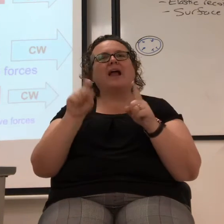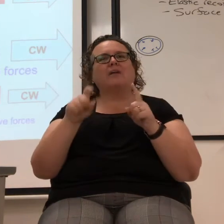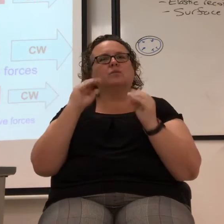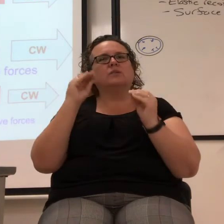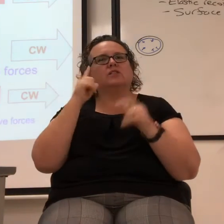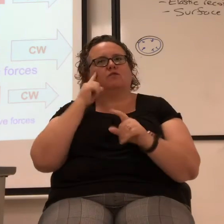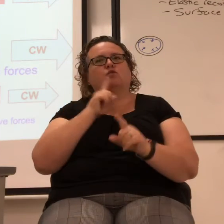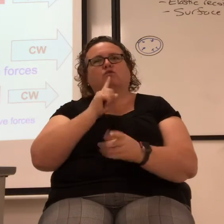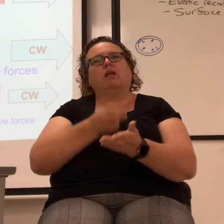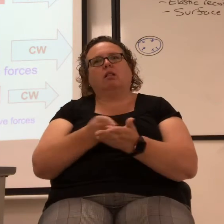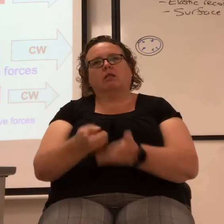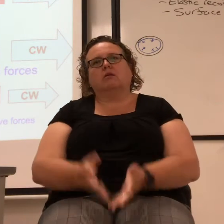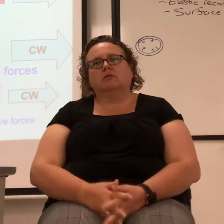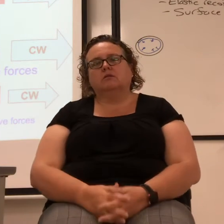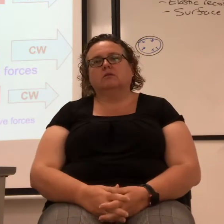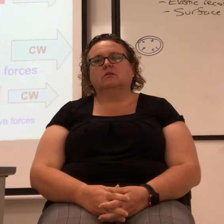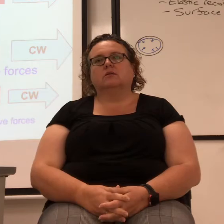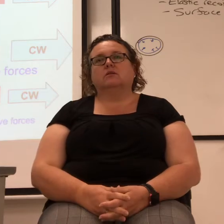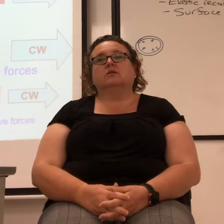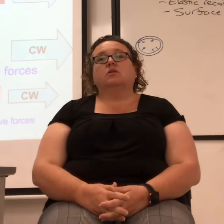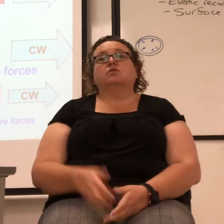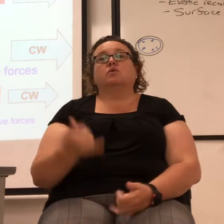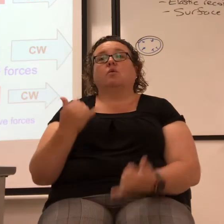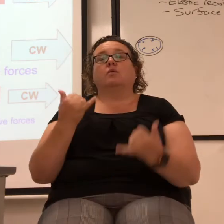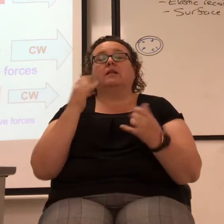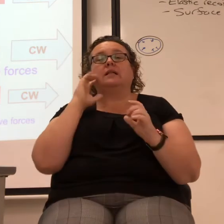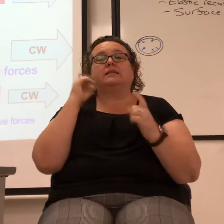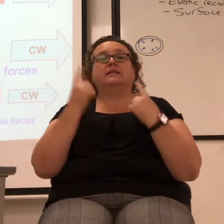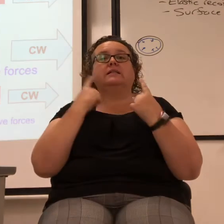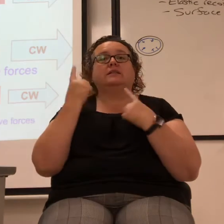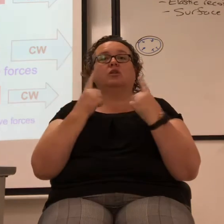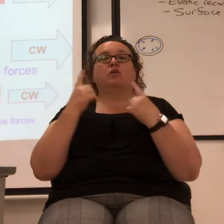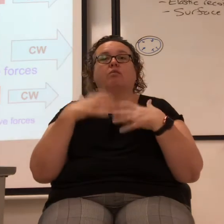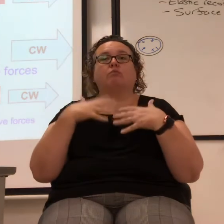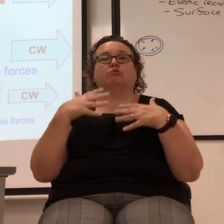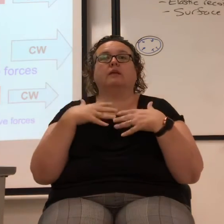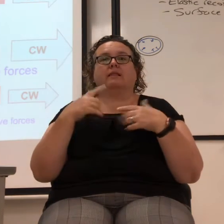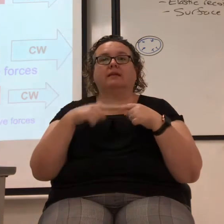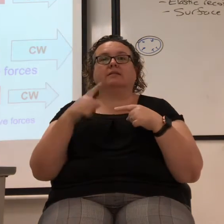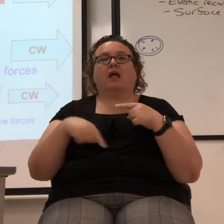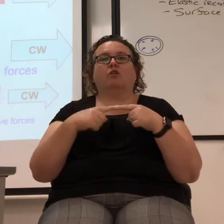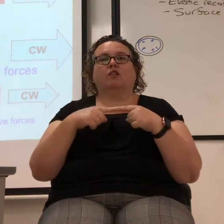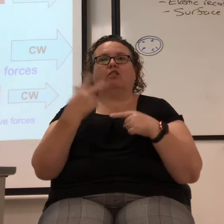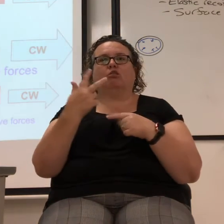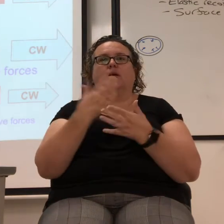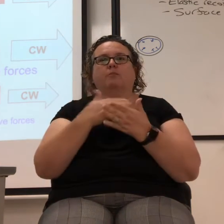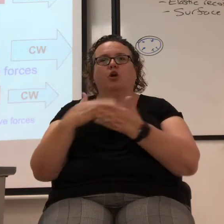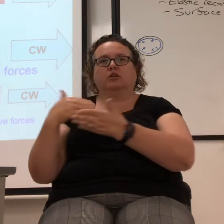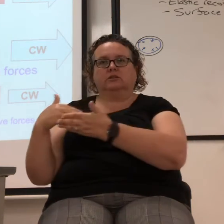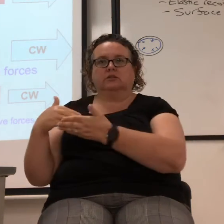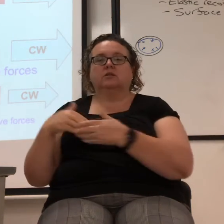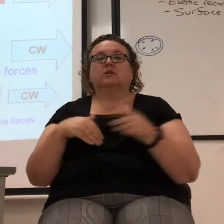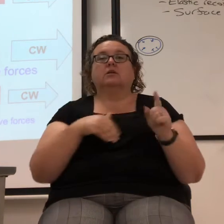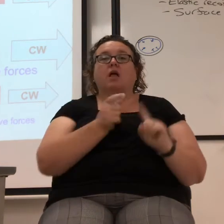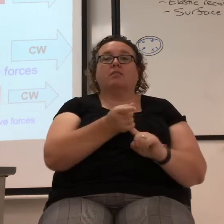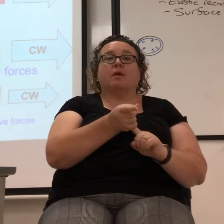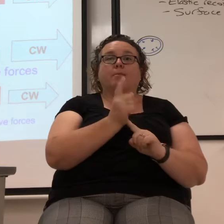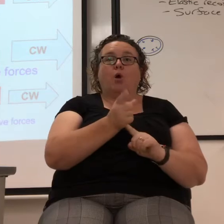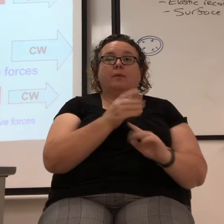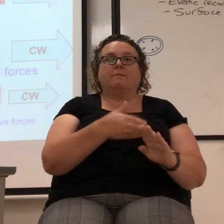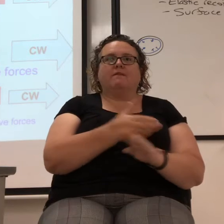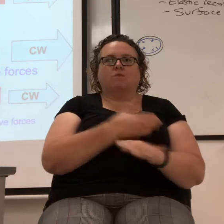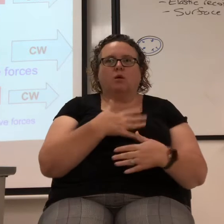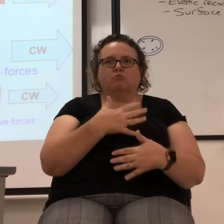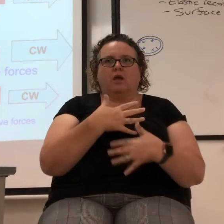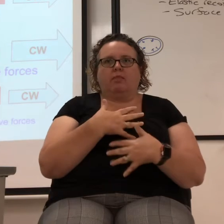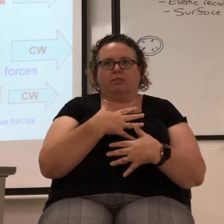here. So let's consider the breathing cycle in three parts. This is basically the moment before you take a